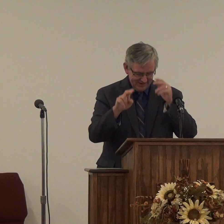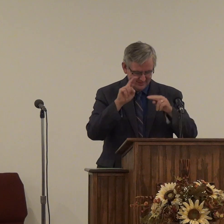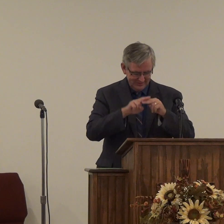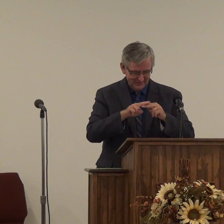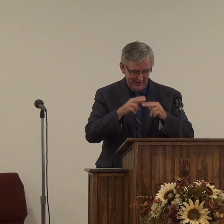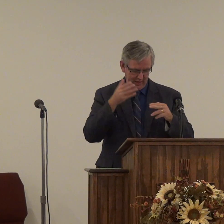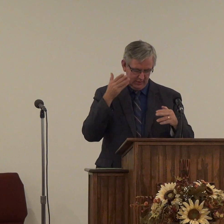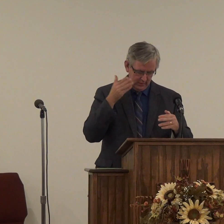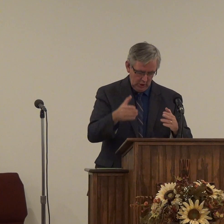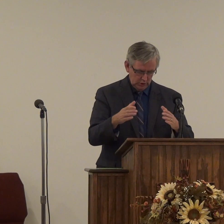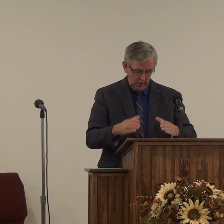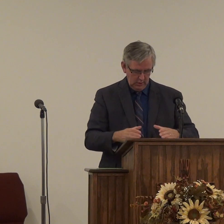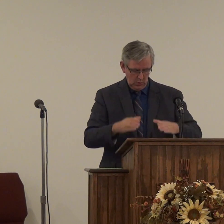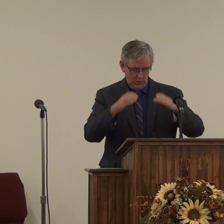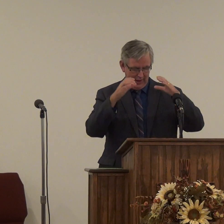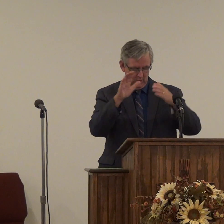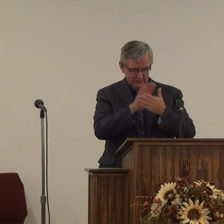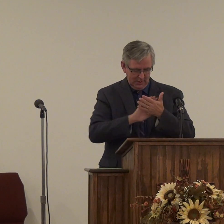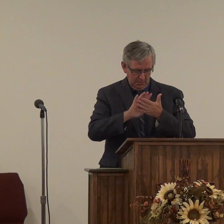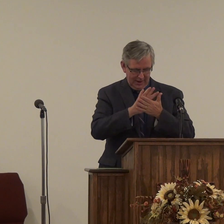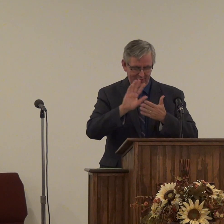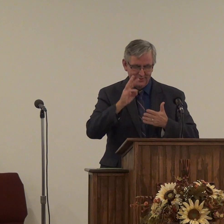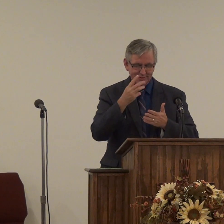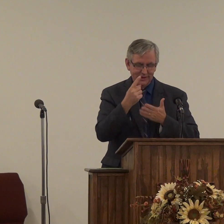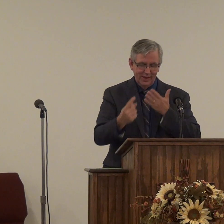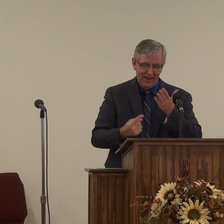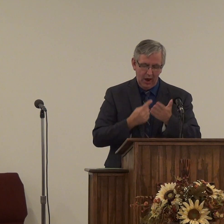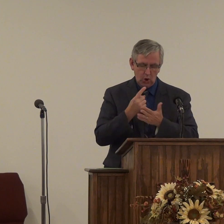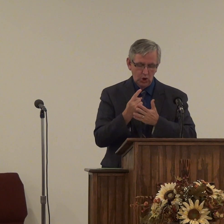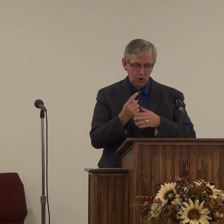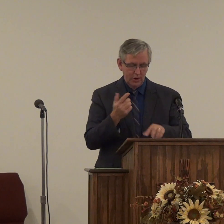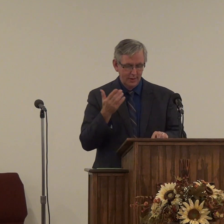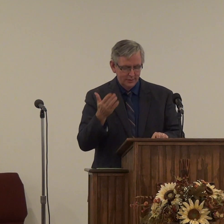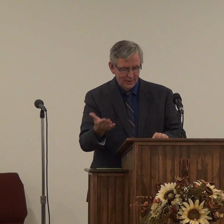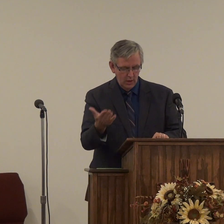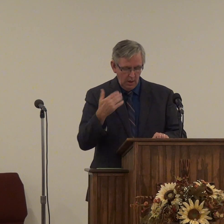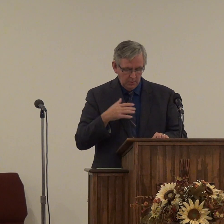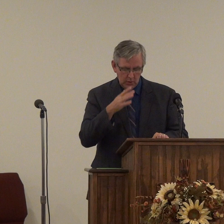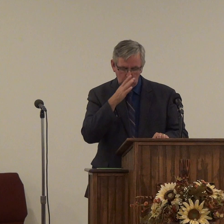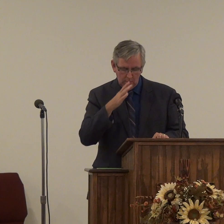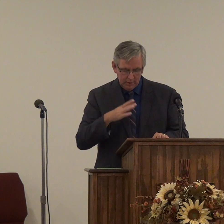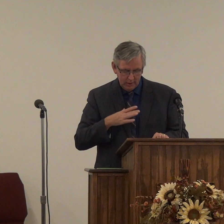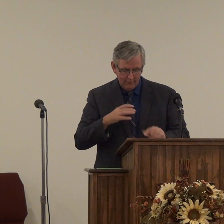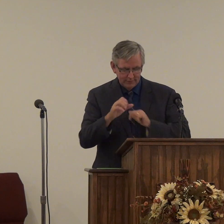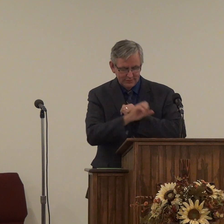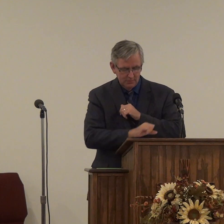journey, sat thus on the well. And it was about the sixth hour. There cometh a